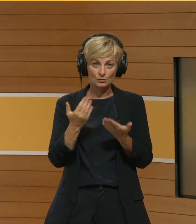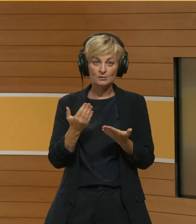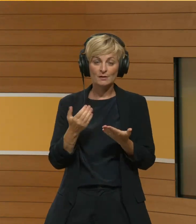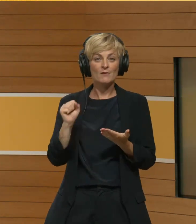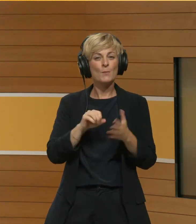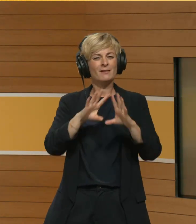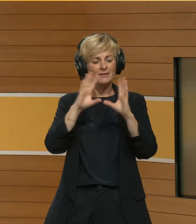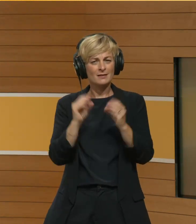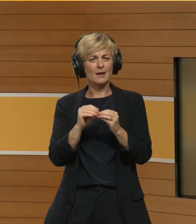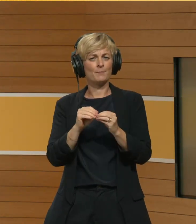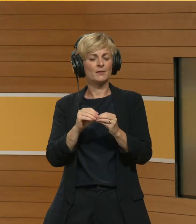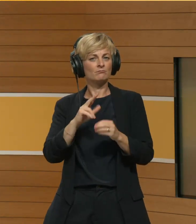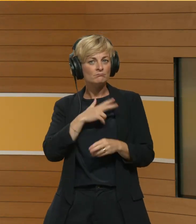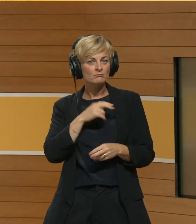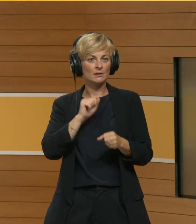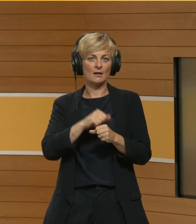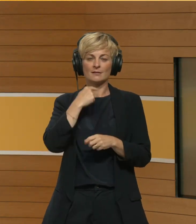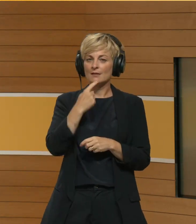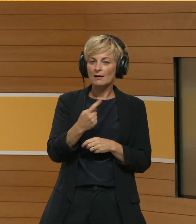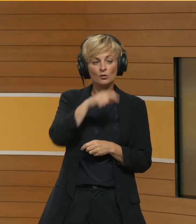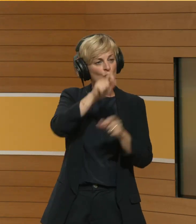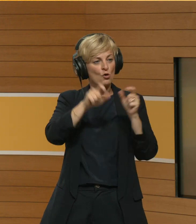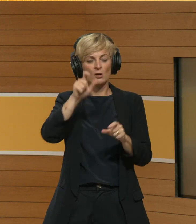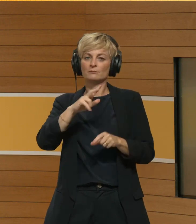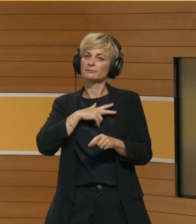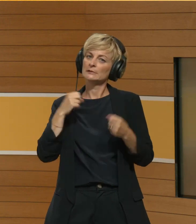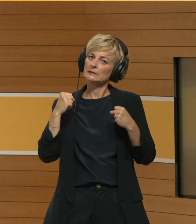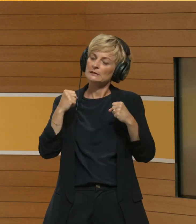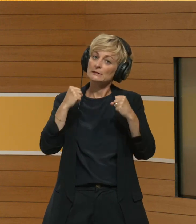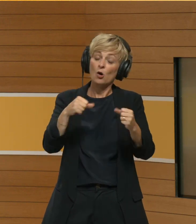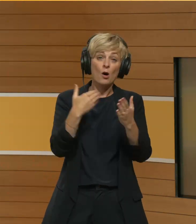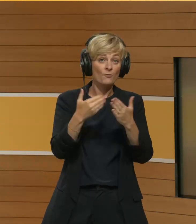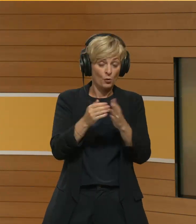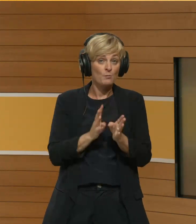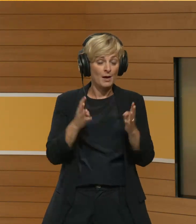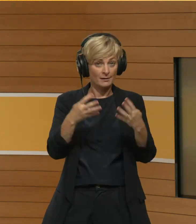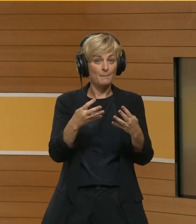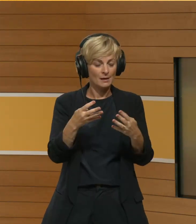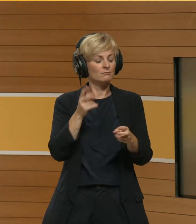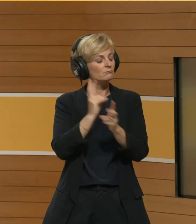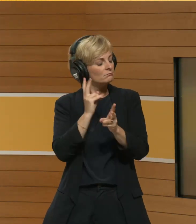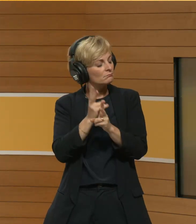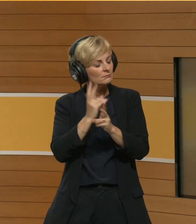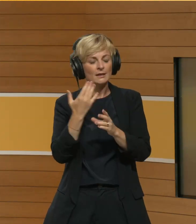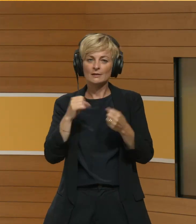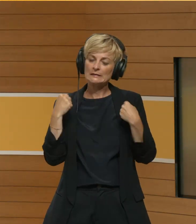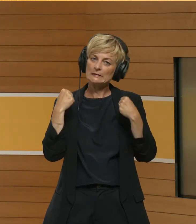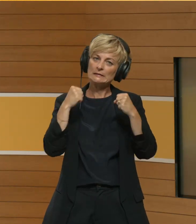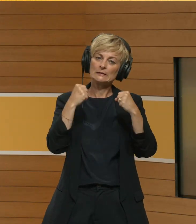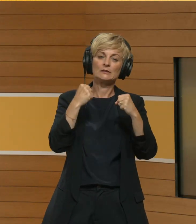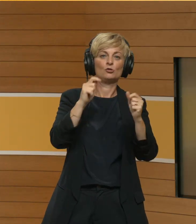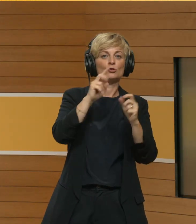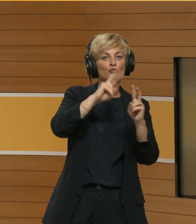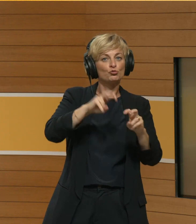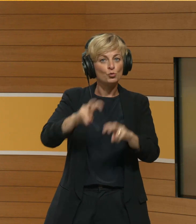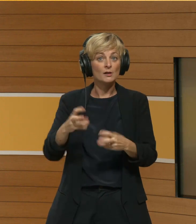in the study despite the pandemic. So even during the pandemic, we received requests of new hospitals still